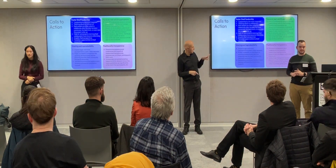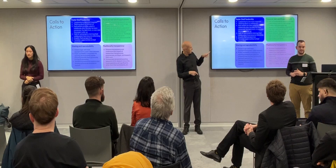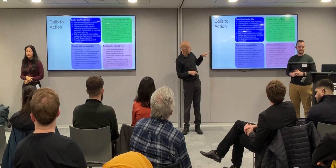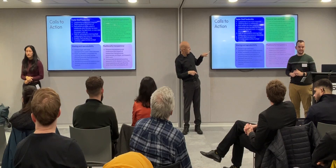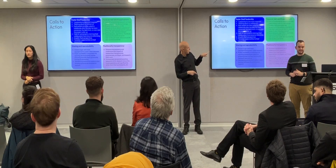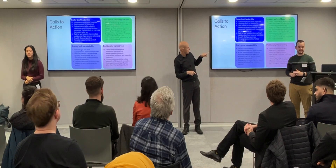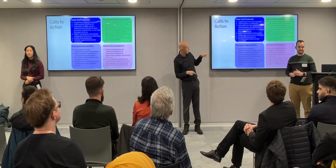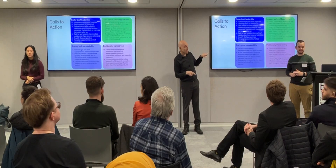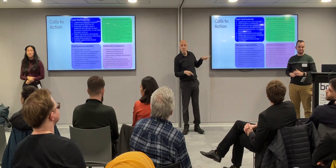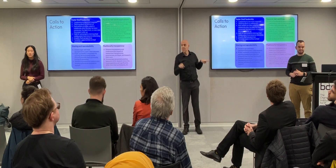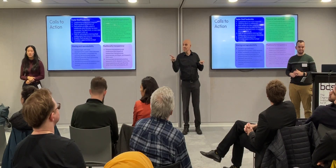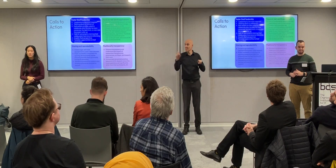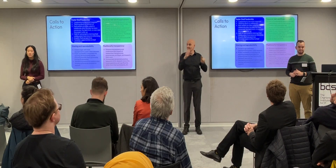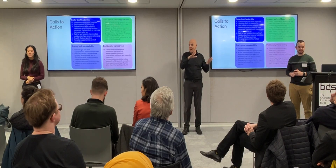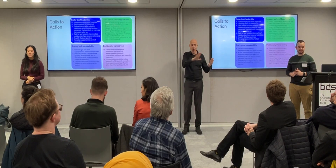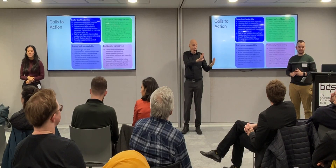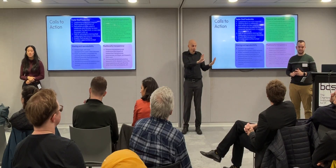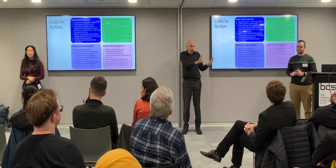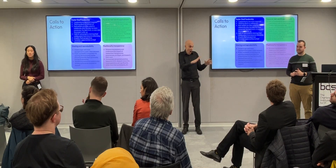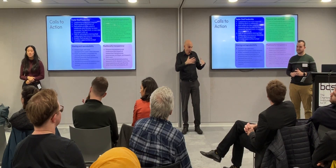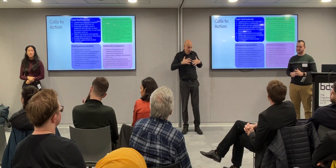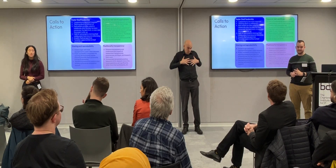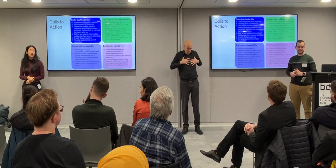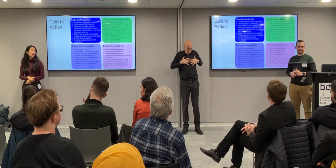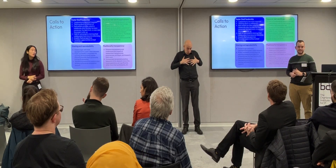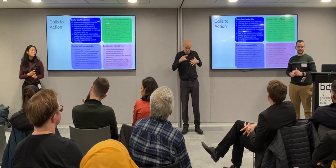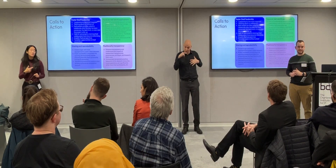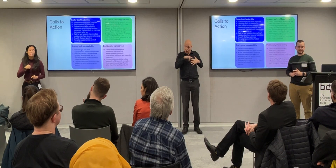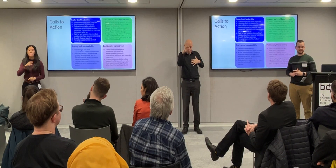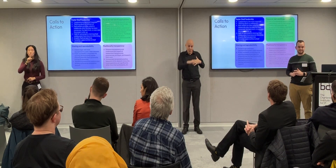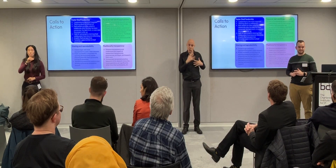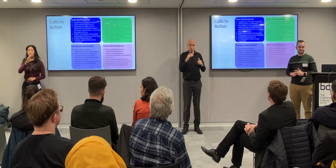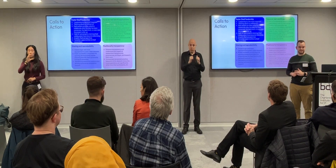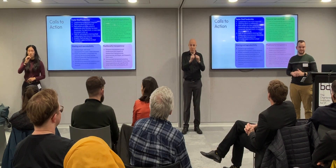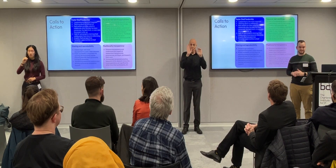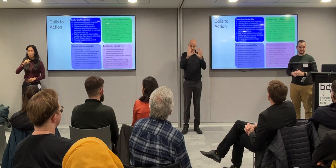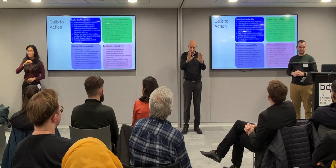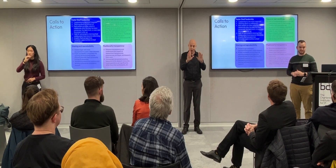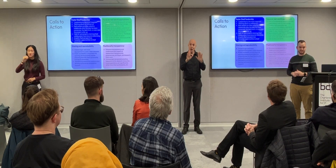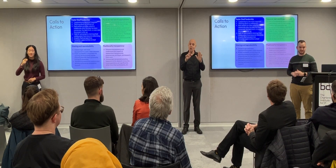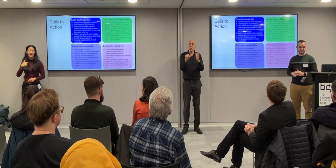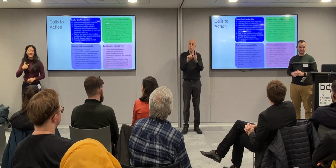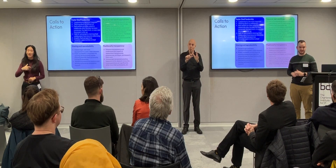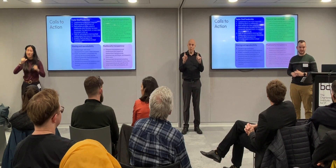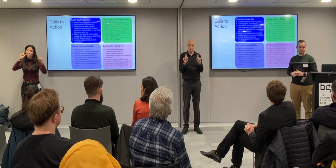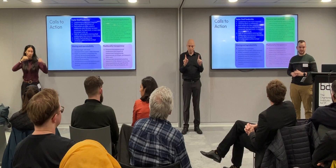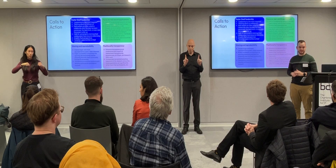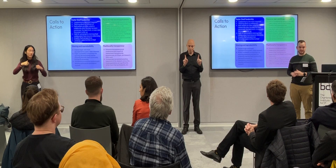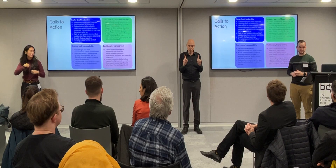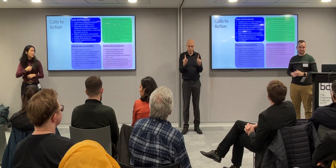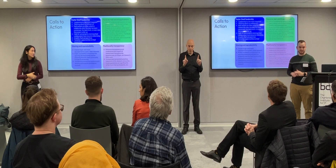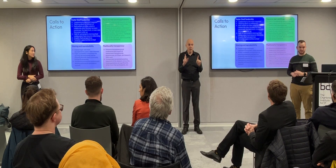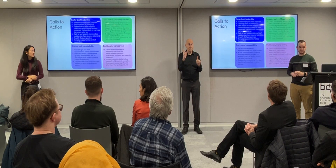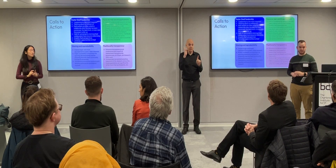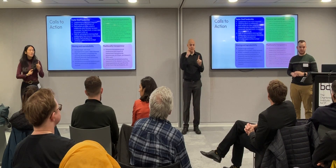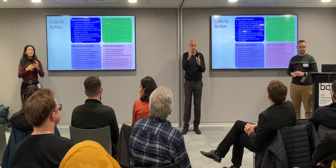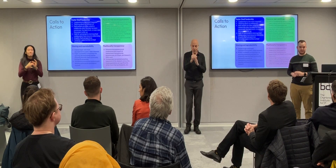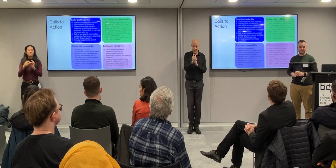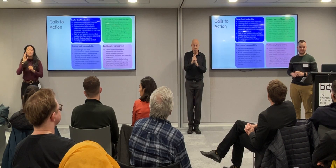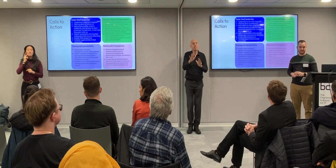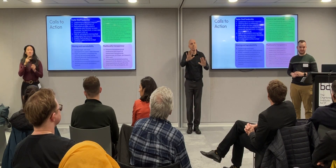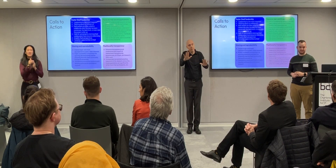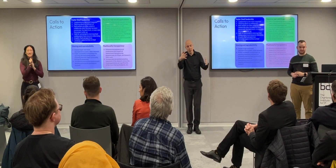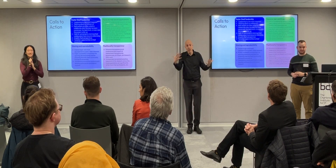So the problem, I mean, I 100% agree, but the problem we've got is that when it comes to deaf leadership, right, so the